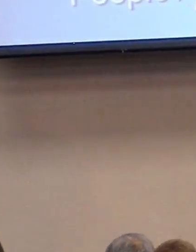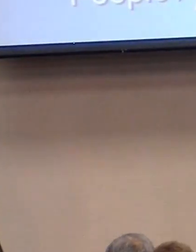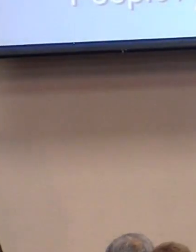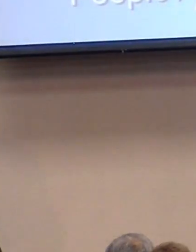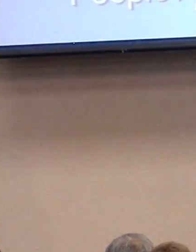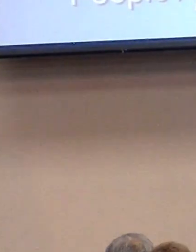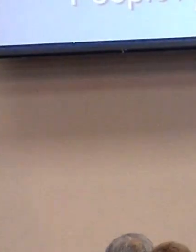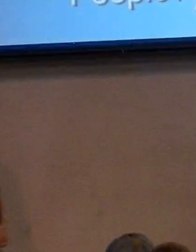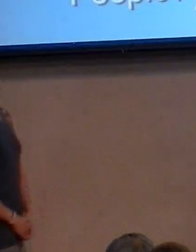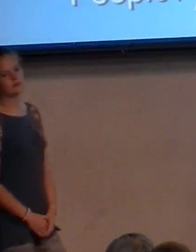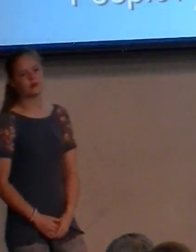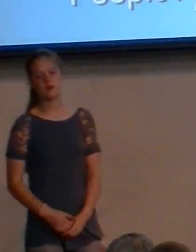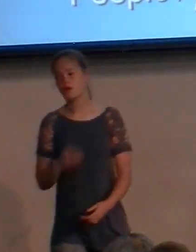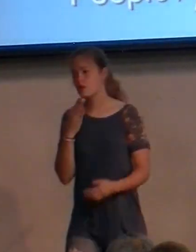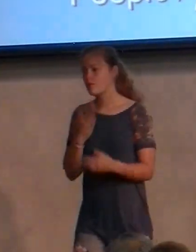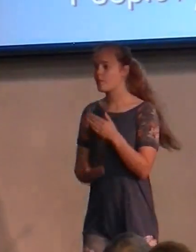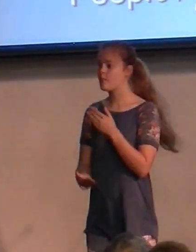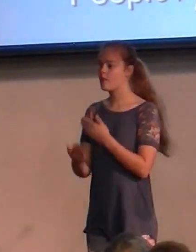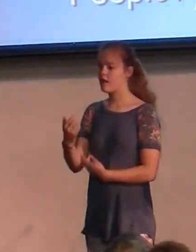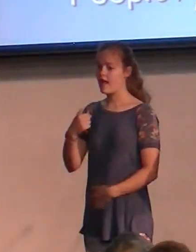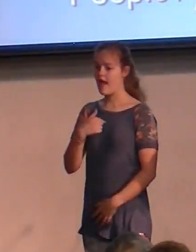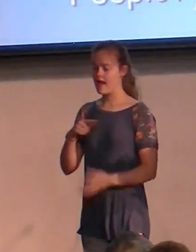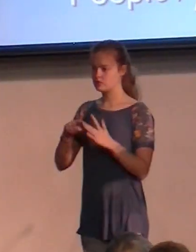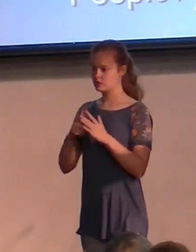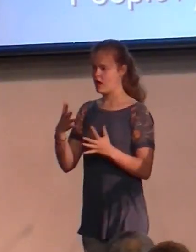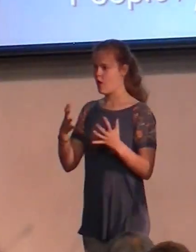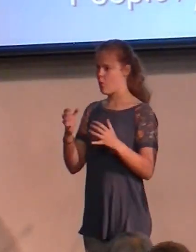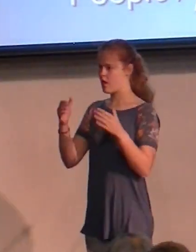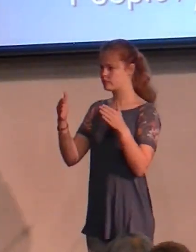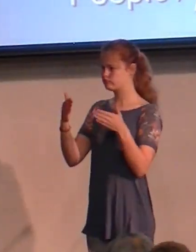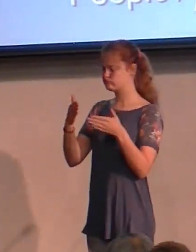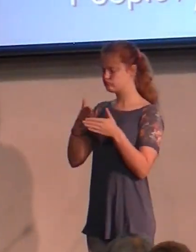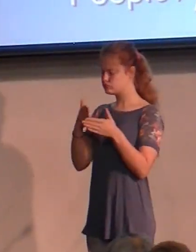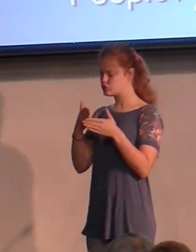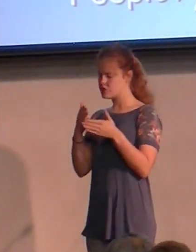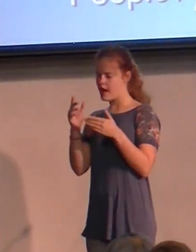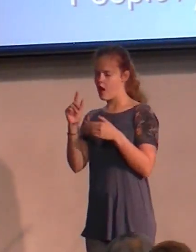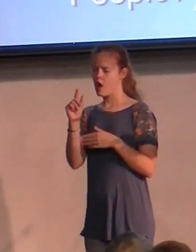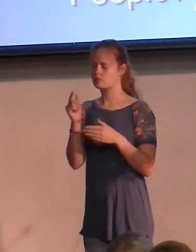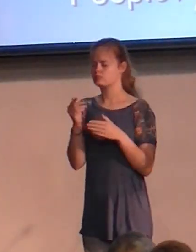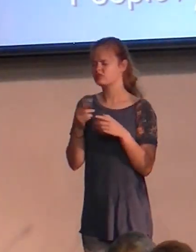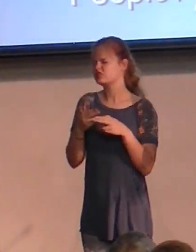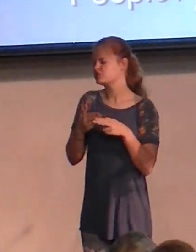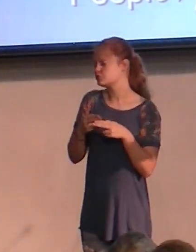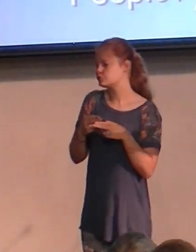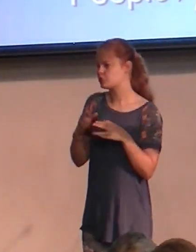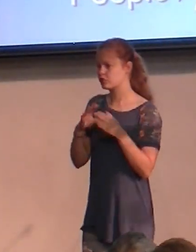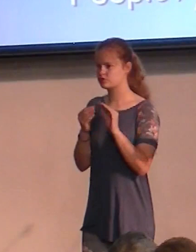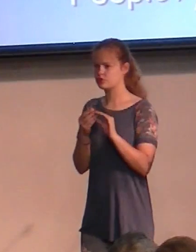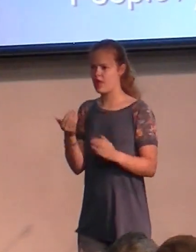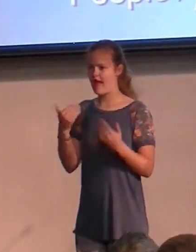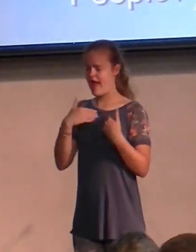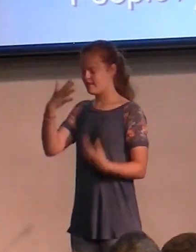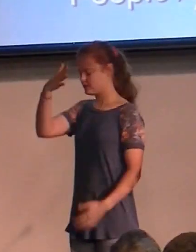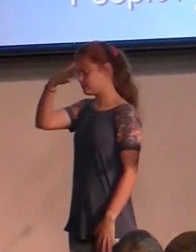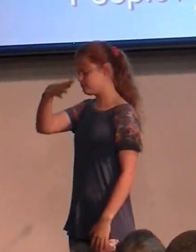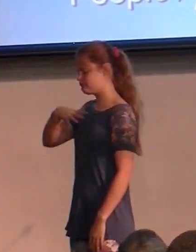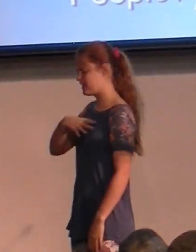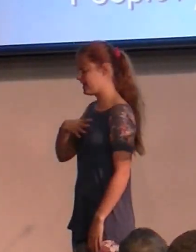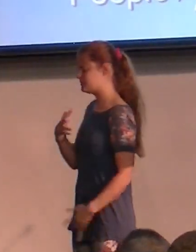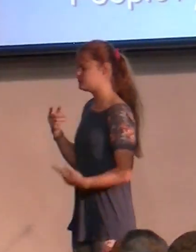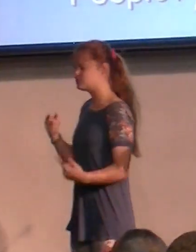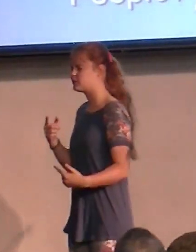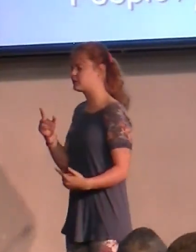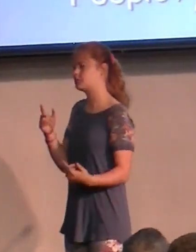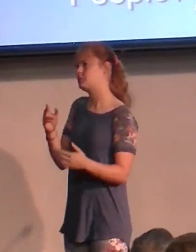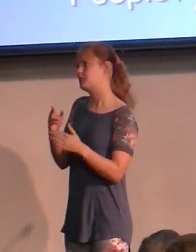Well, good morning. As I begin, I want to share a quick story about a young man. Had a few struggles. We'll just call him Tim. That's not his real